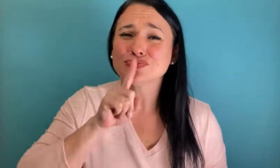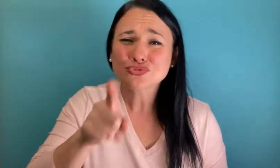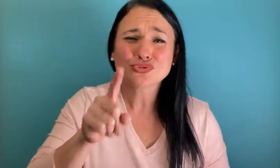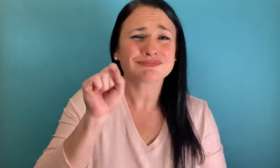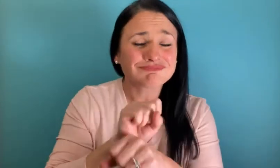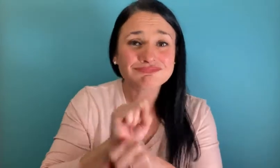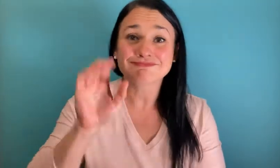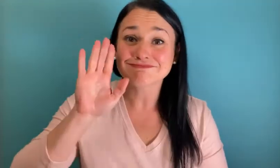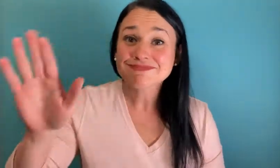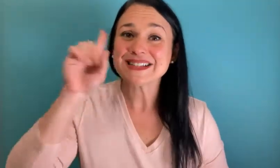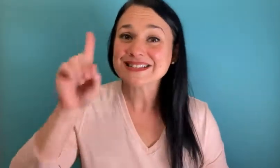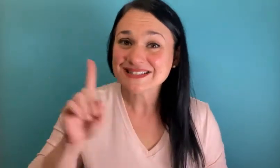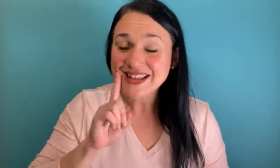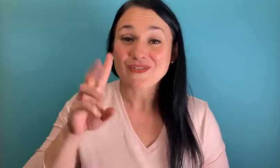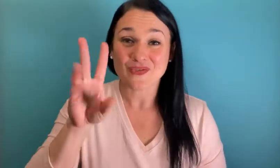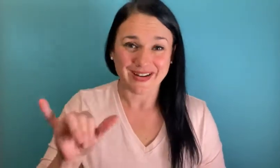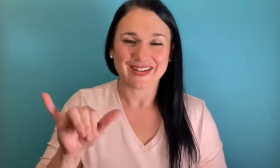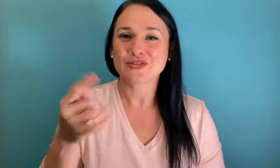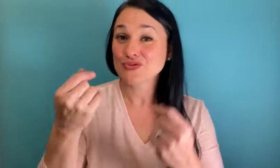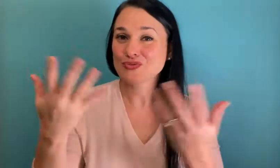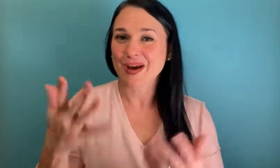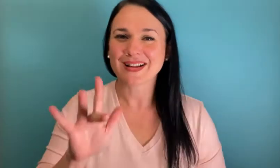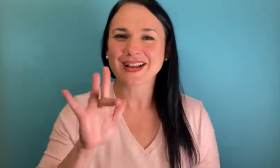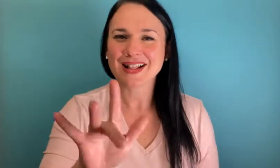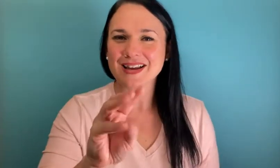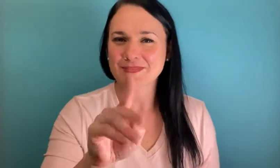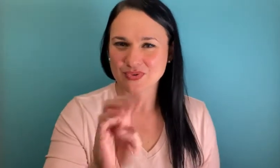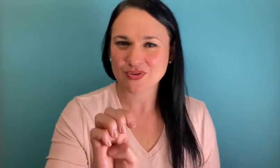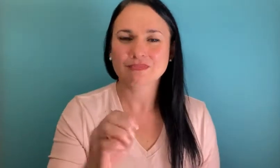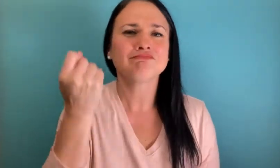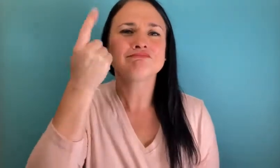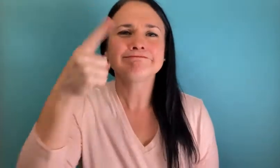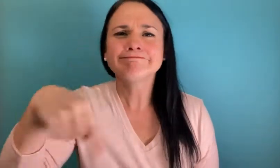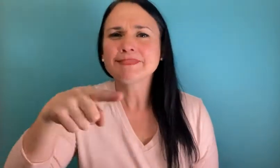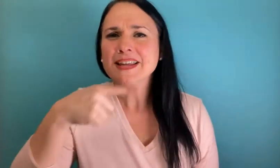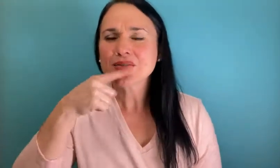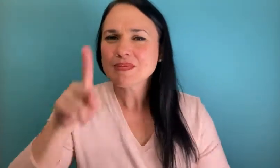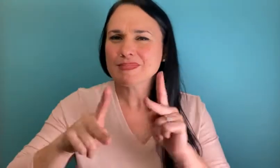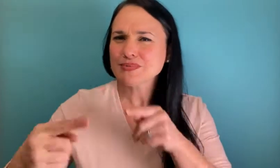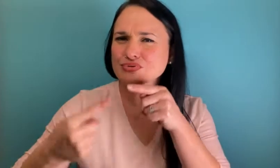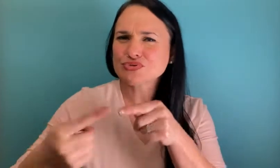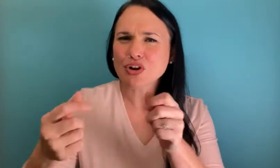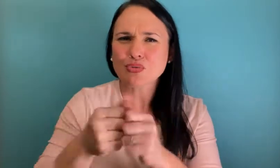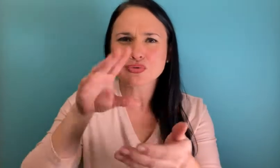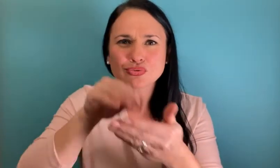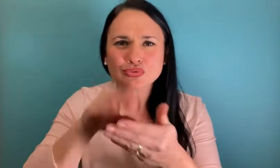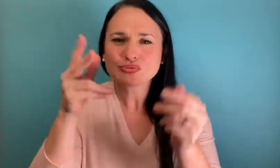the best, truly the deaf way to learn ASL, try to click the mute button. Now, I know hearing people